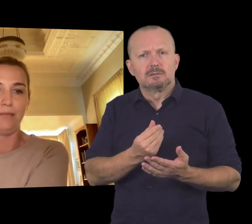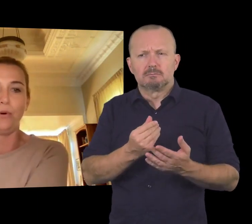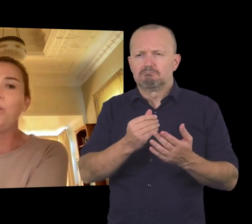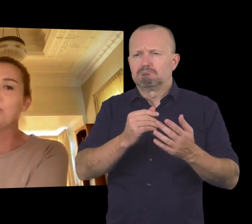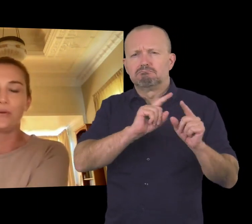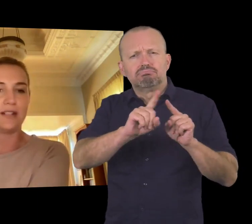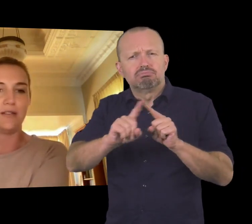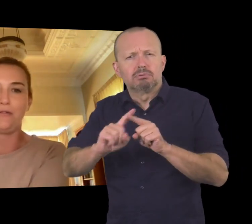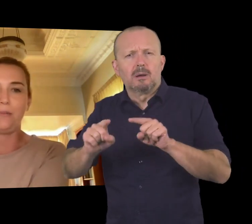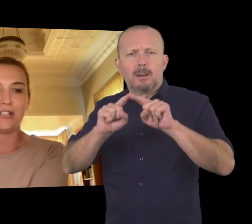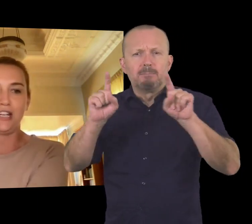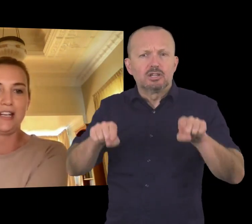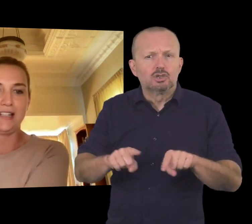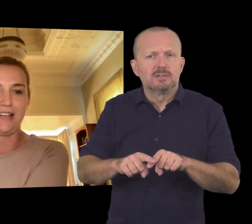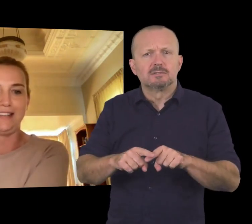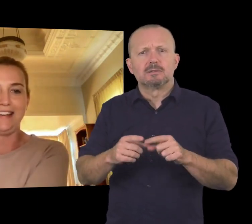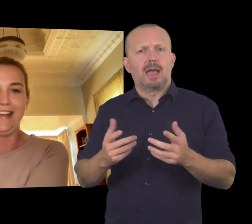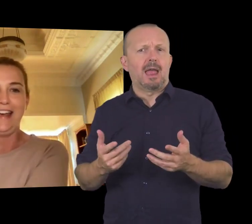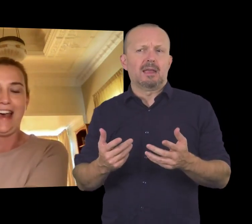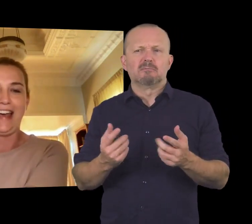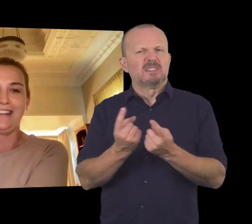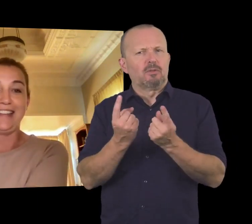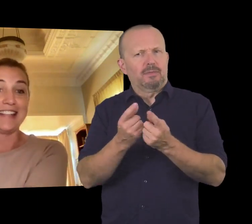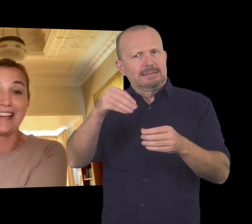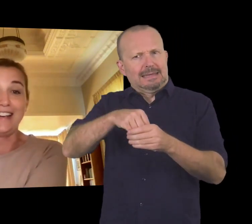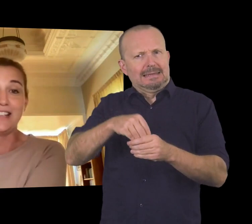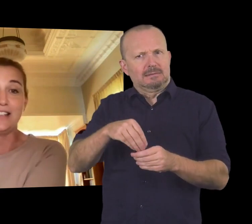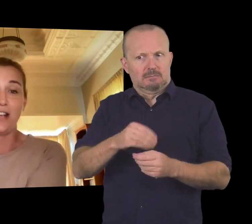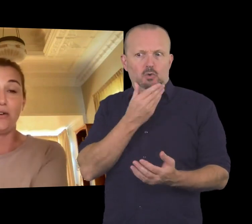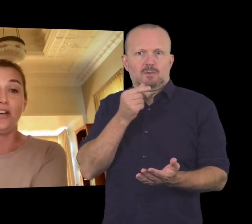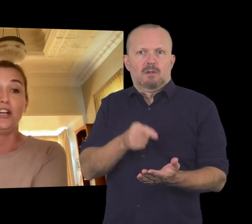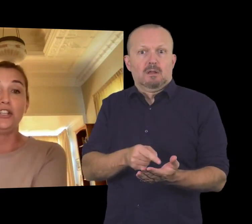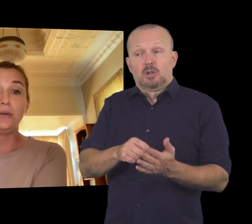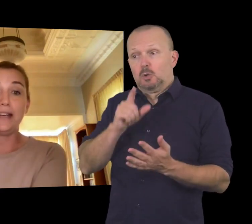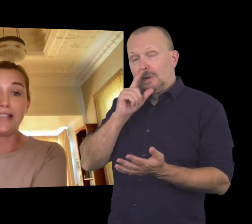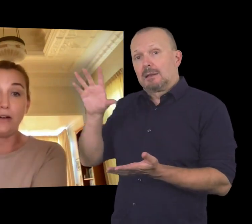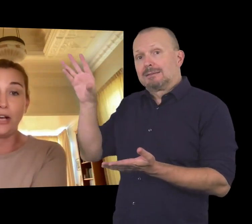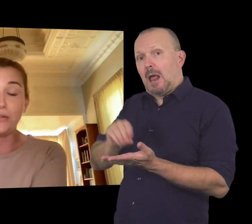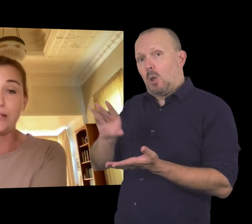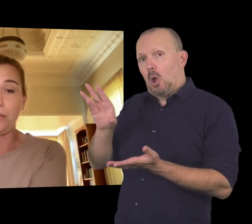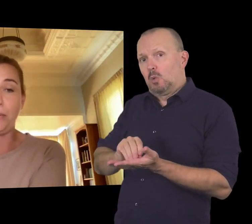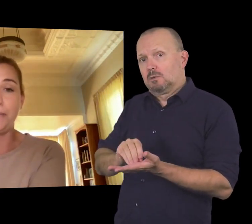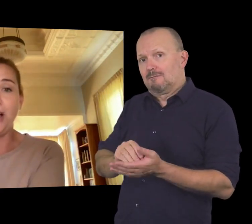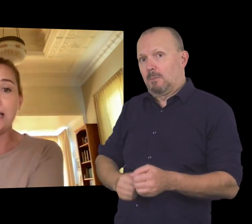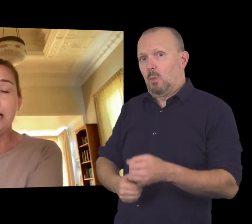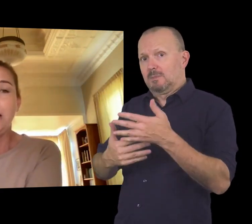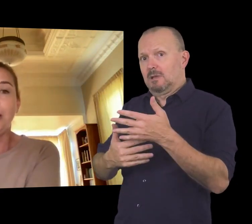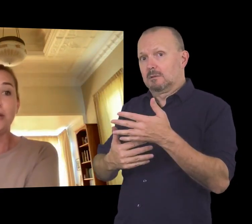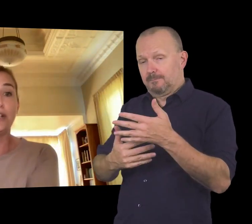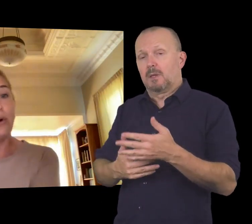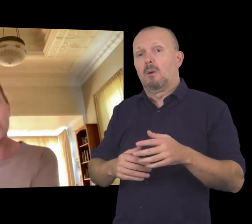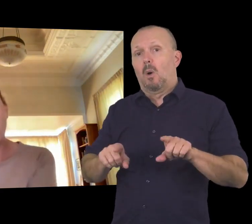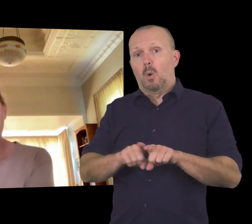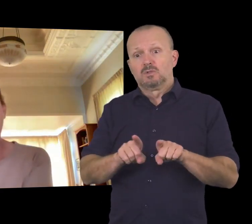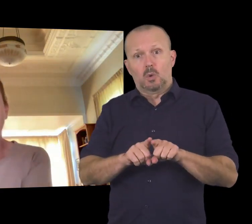got all sorts of pictures and things in it. So you can download this from the website, but